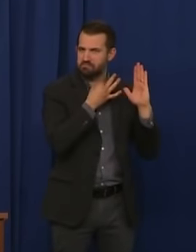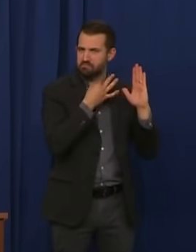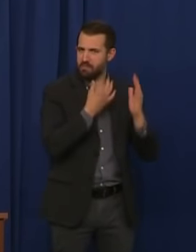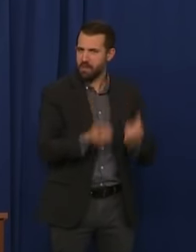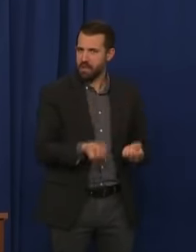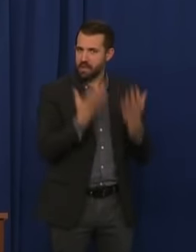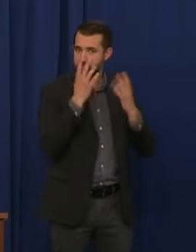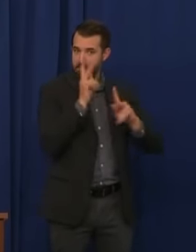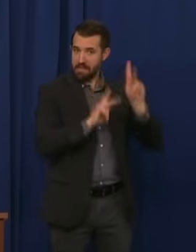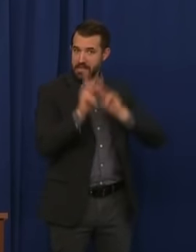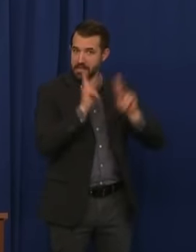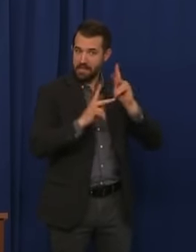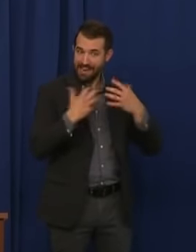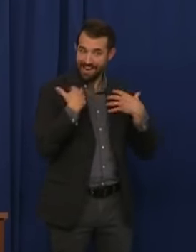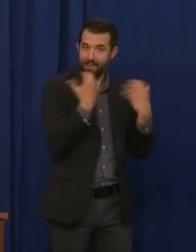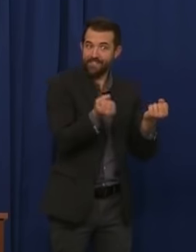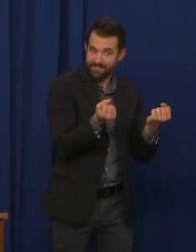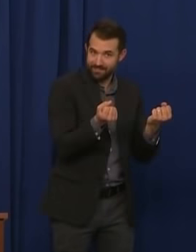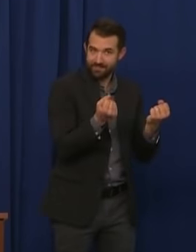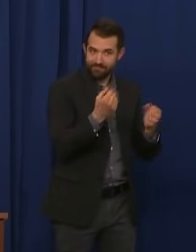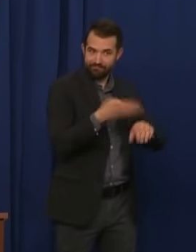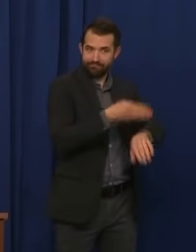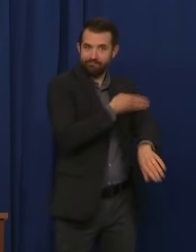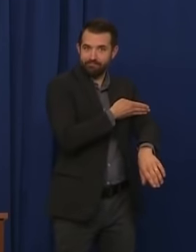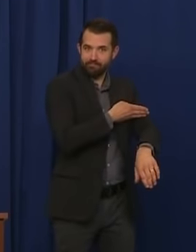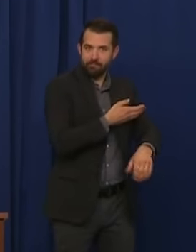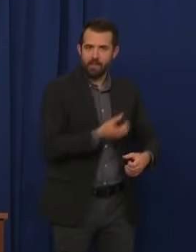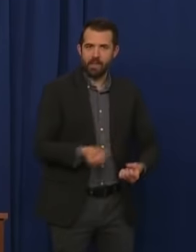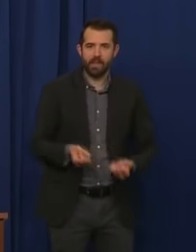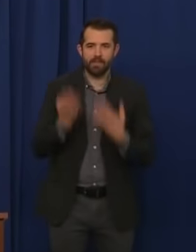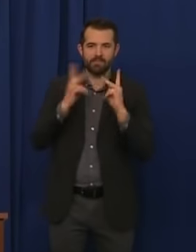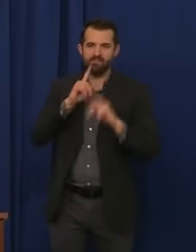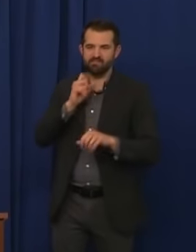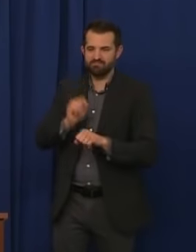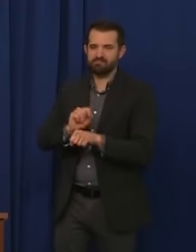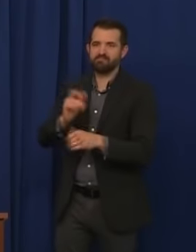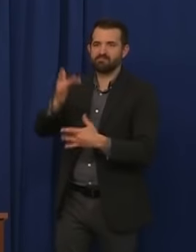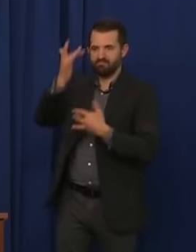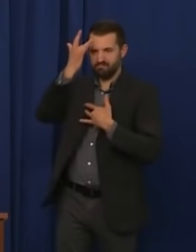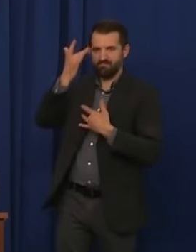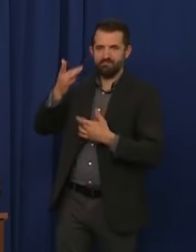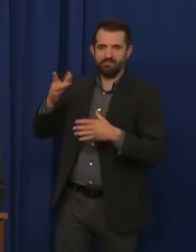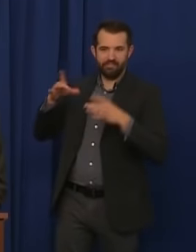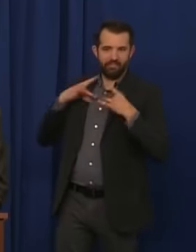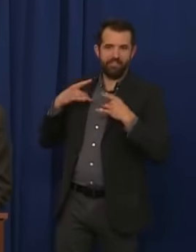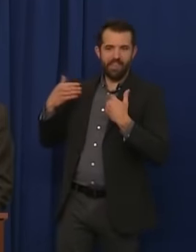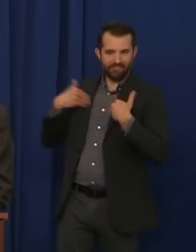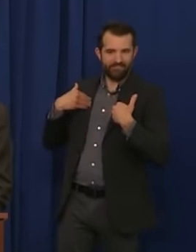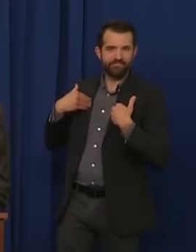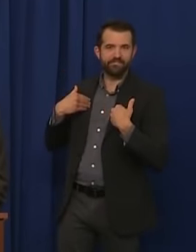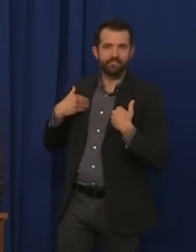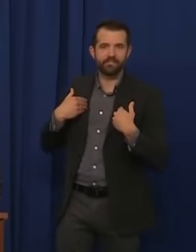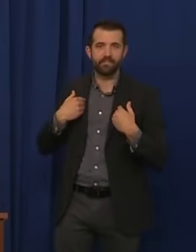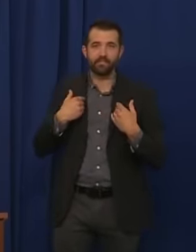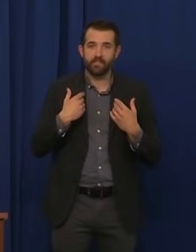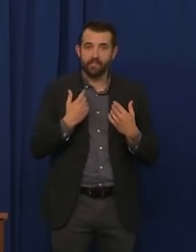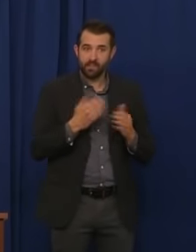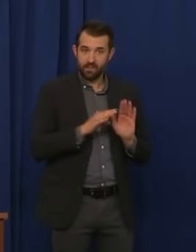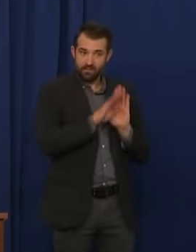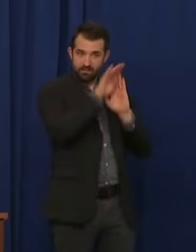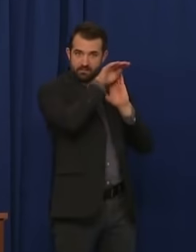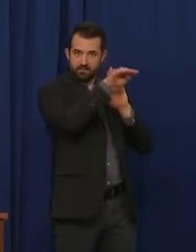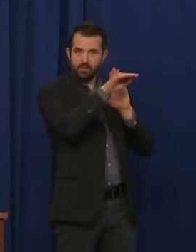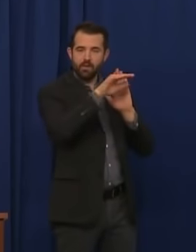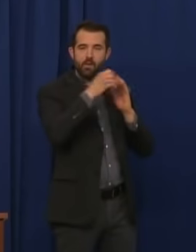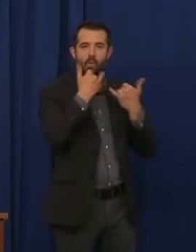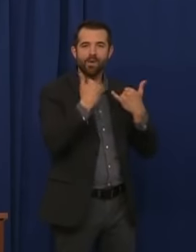and the numbers of positive cases we have, is this a result of flattening the curve, or do you think we're still playing catch-up from the beginning of the